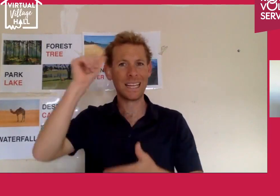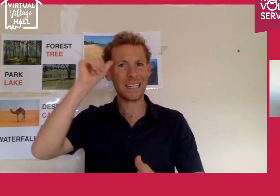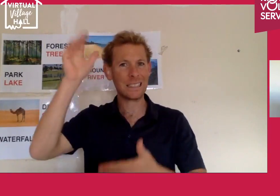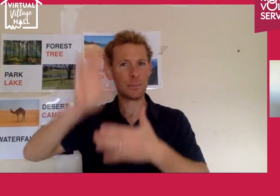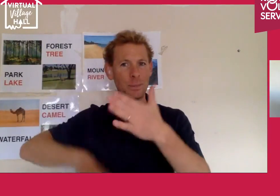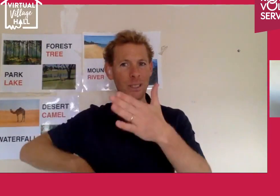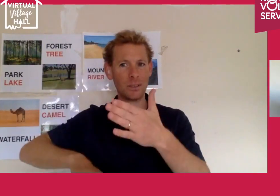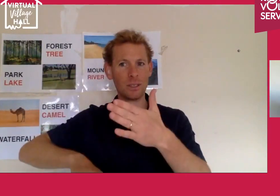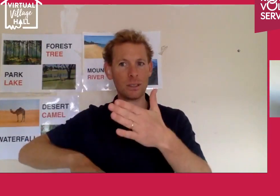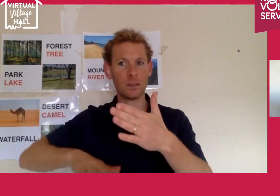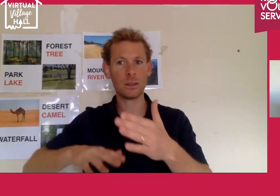Sorry.